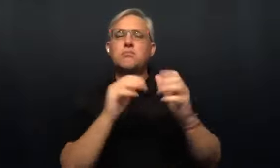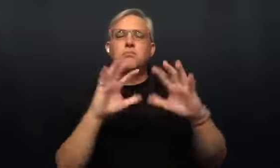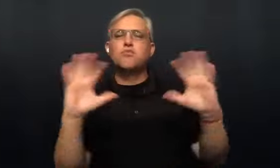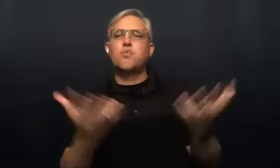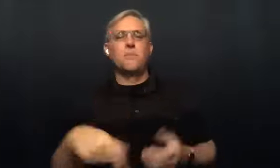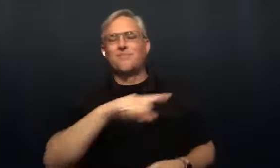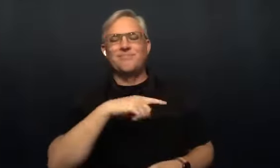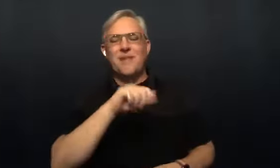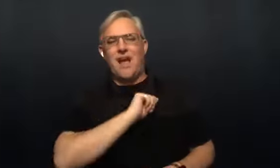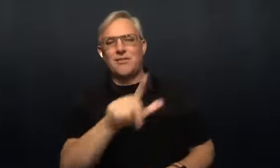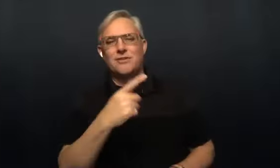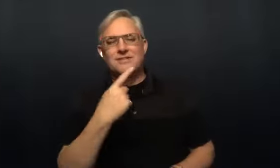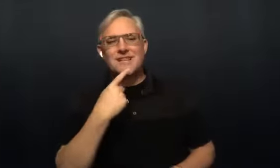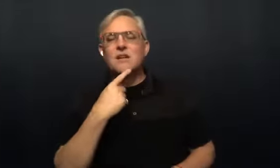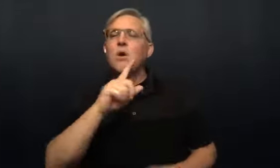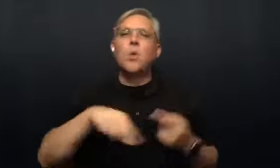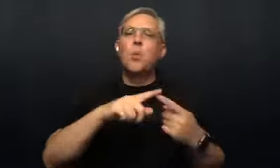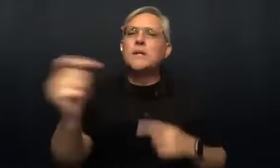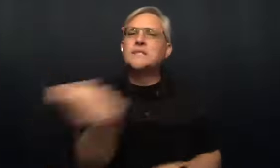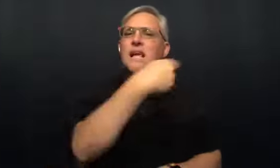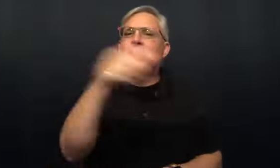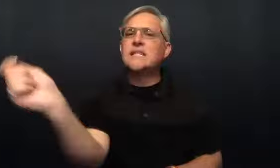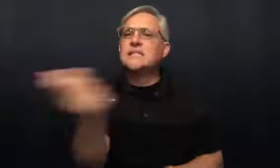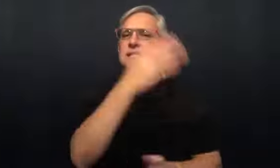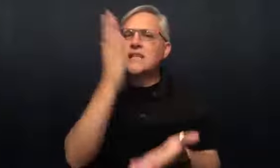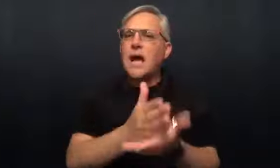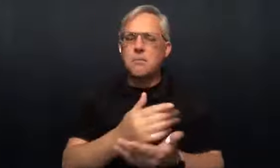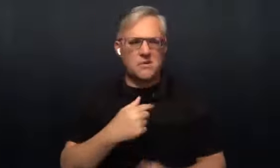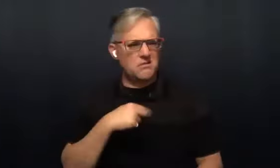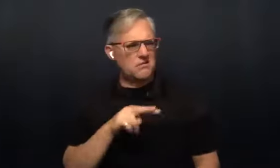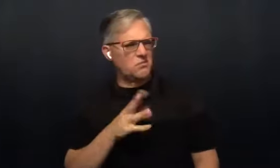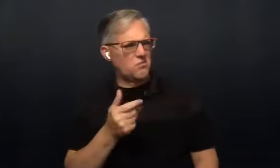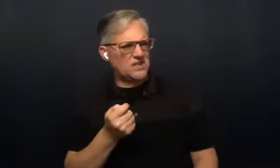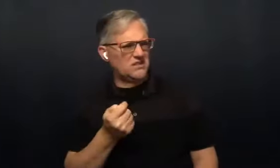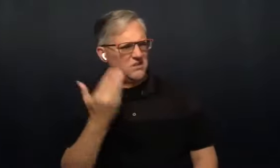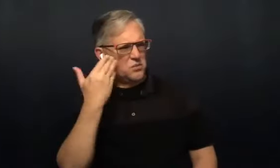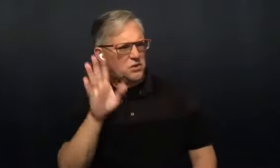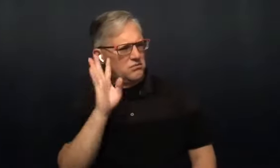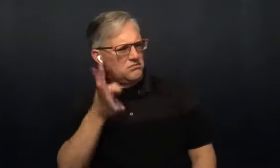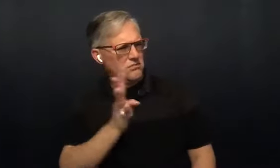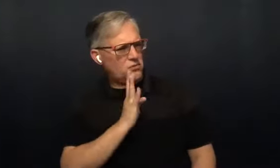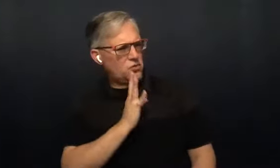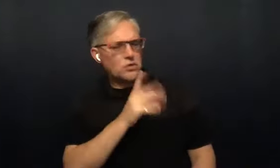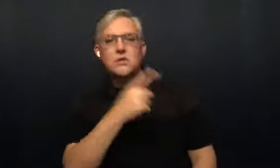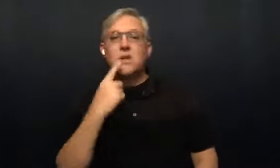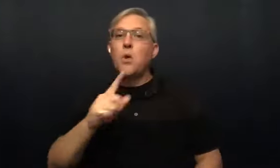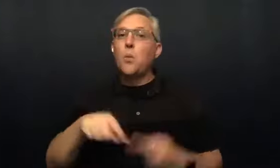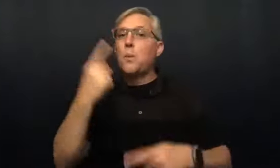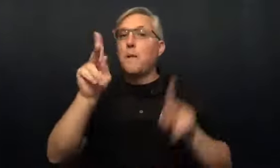the ball over the net. And when I stopped feeding the pain of the family disease of alcoholism, my mother could count on one thing that I would hurt her. I